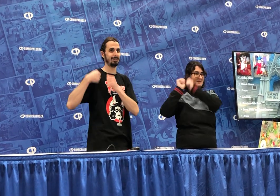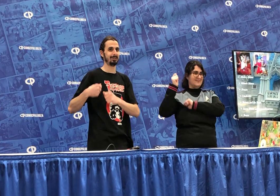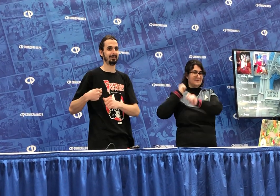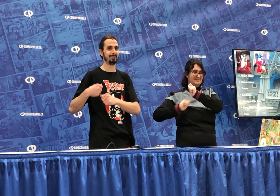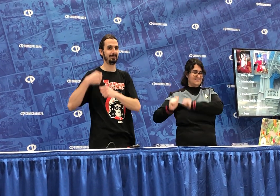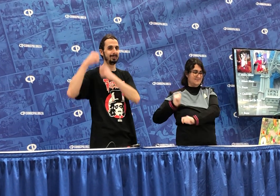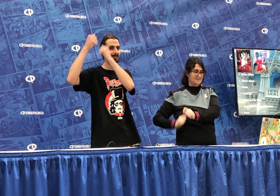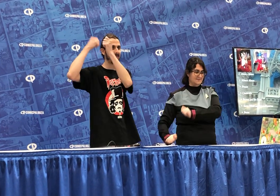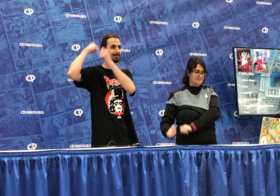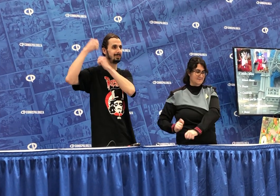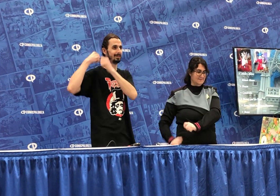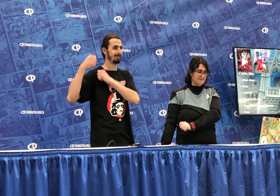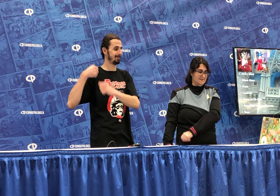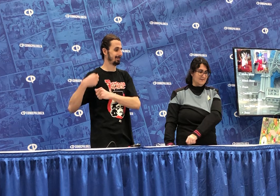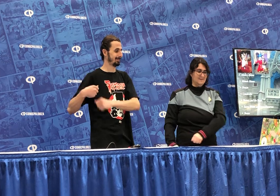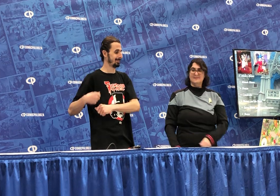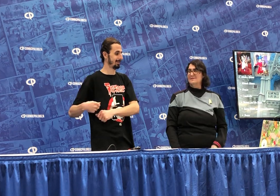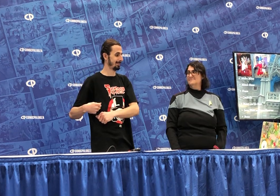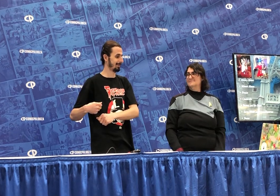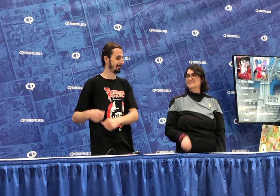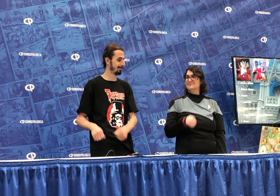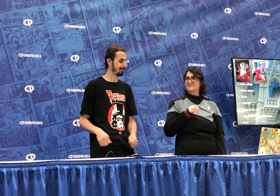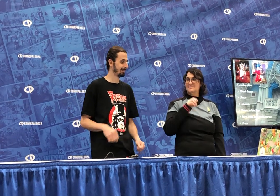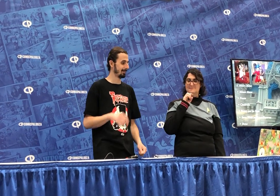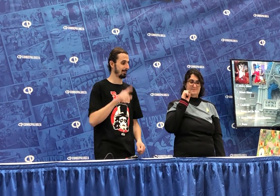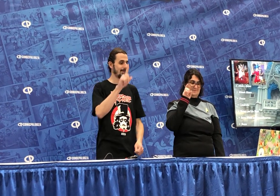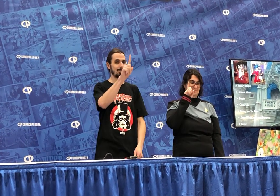Tangled. Tangled with their long hair. It's like braiding your long hair.